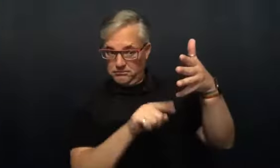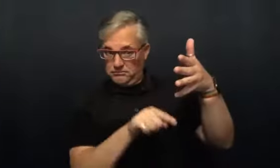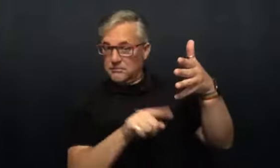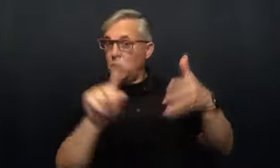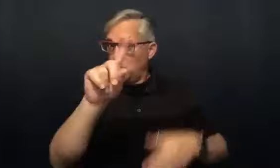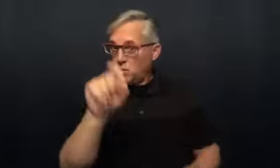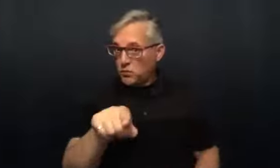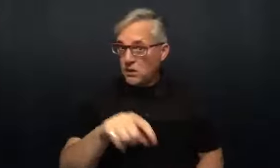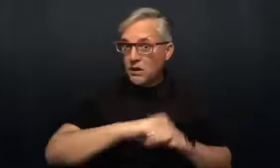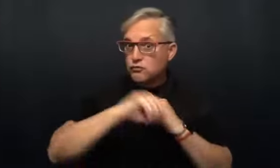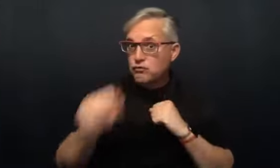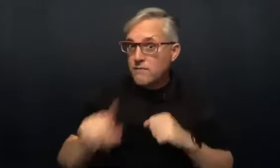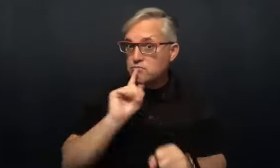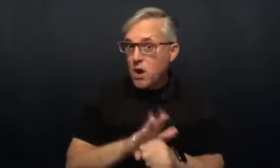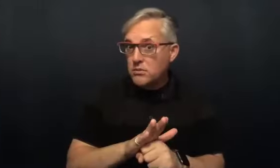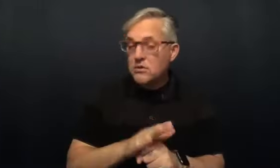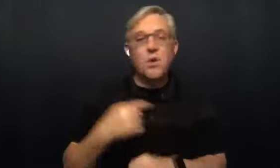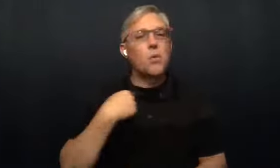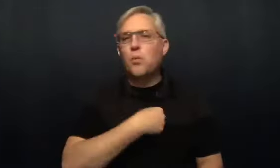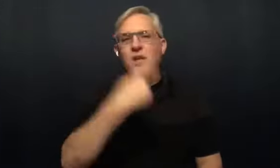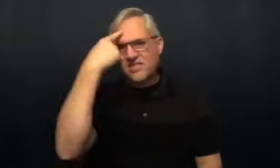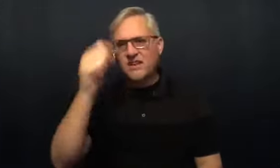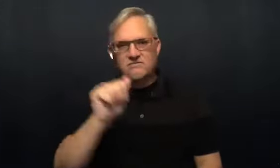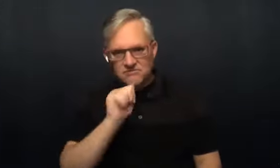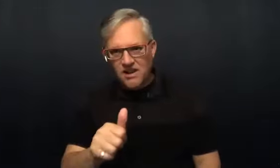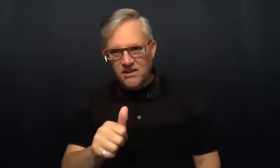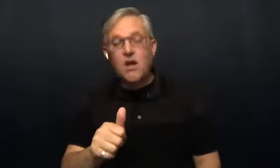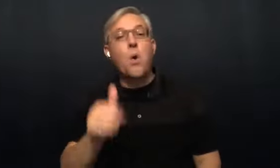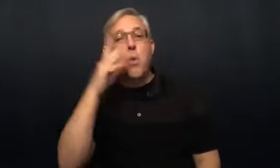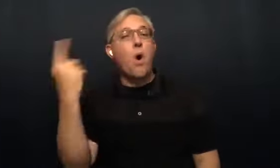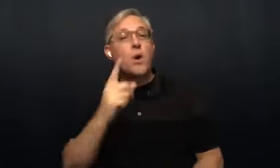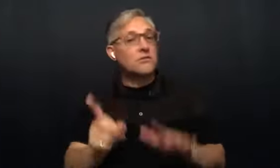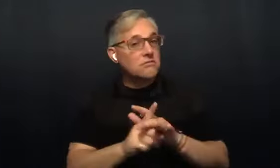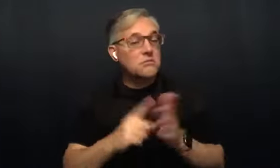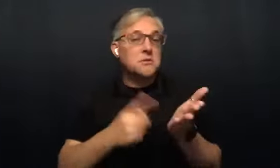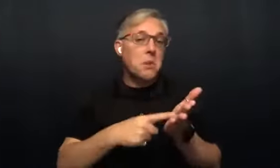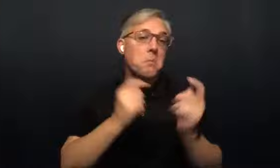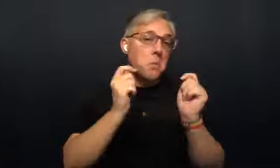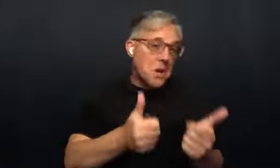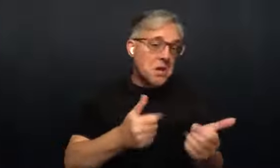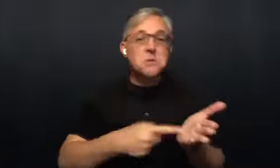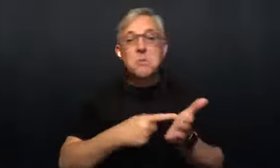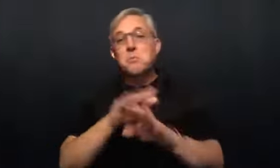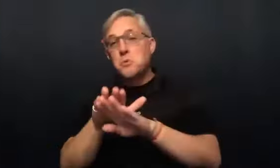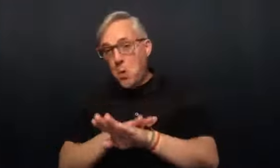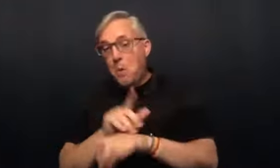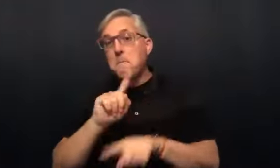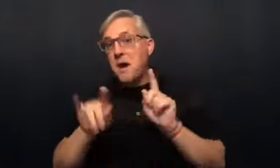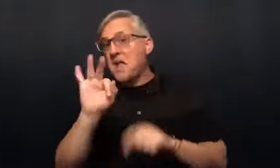sometimes slowly. But they will always materialize if you work for them. You know, coming to meetings, sitting and listening.